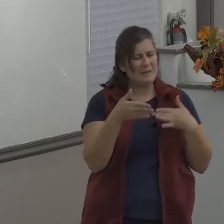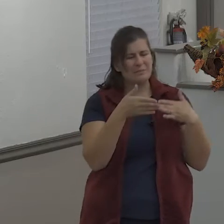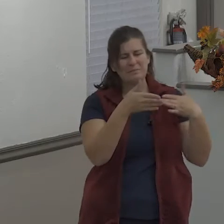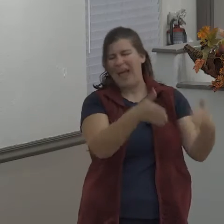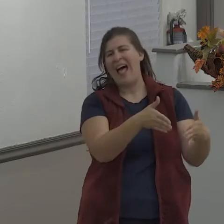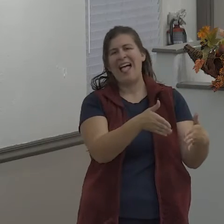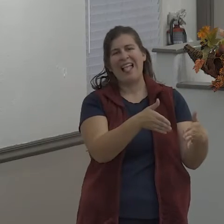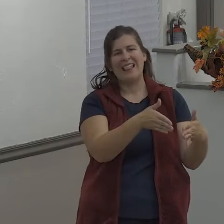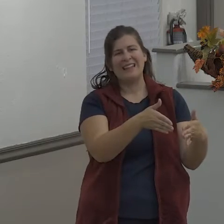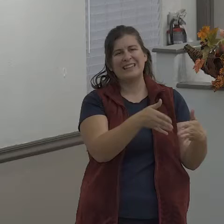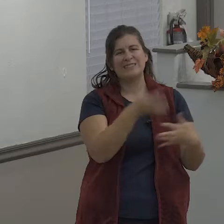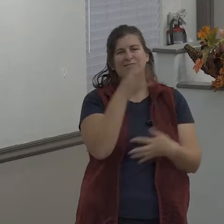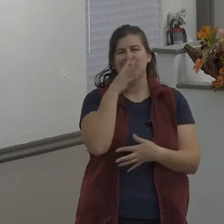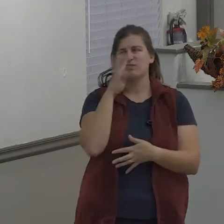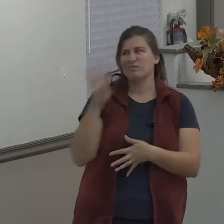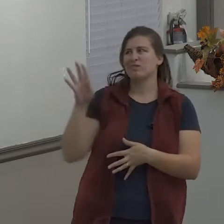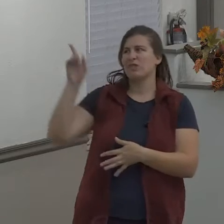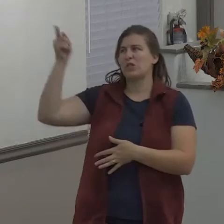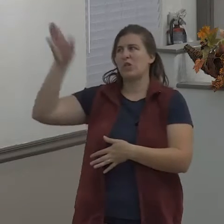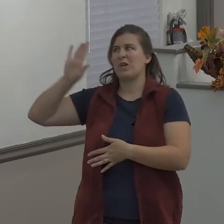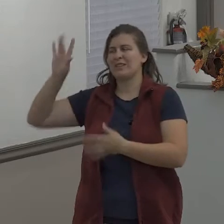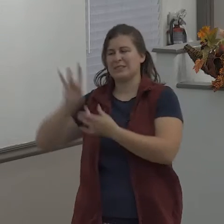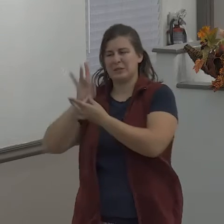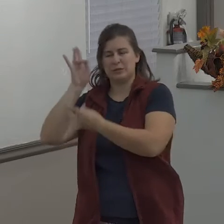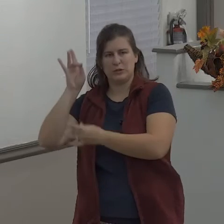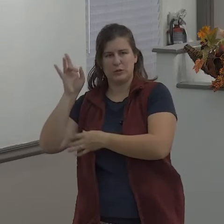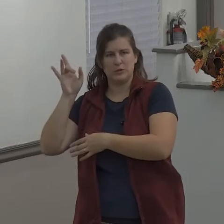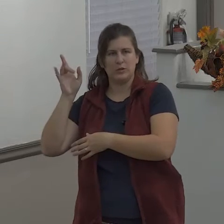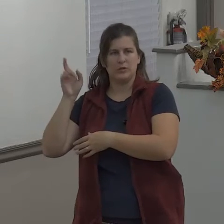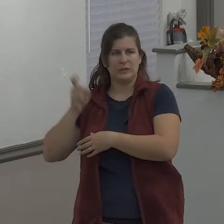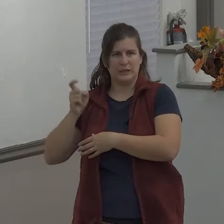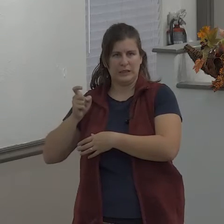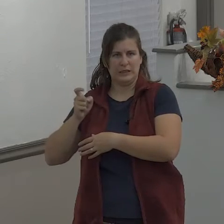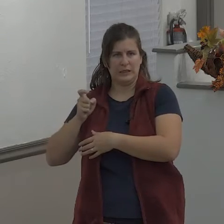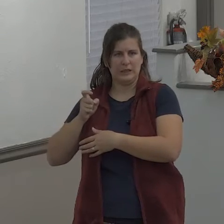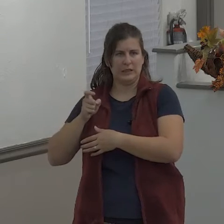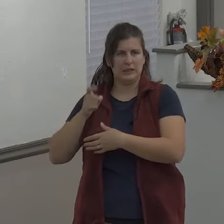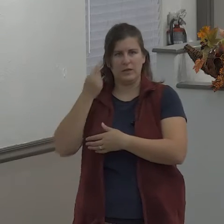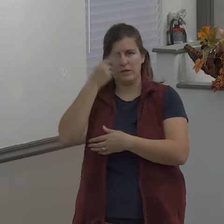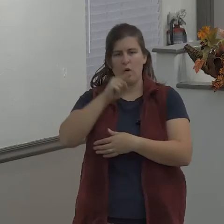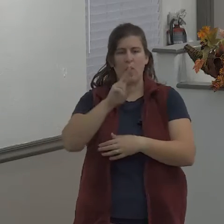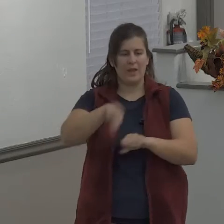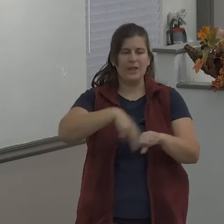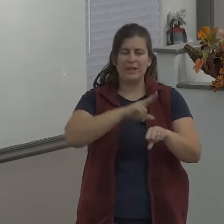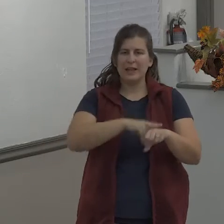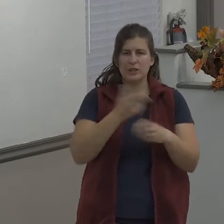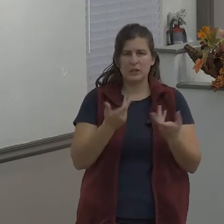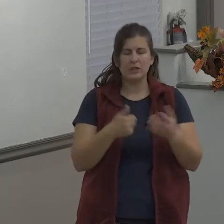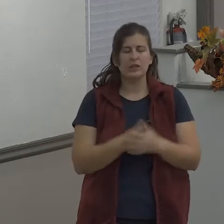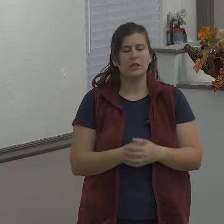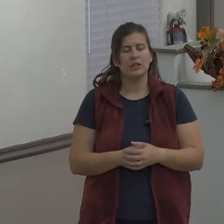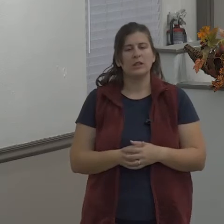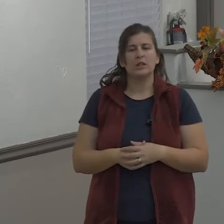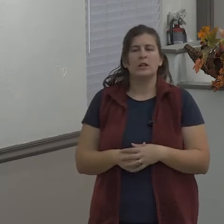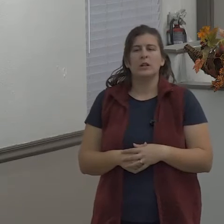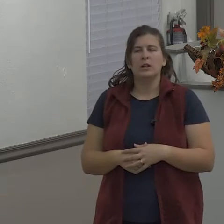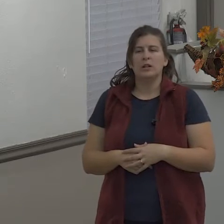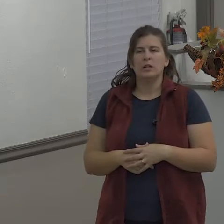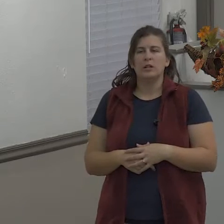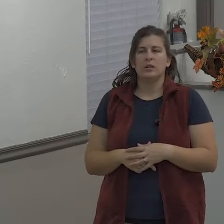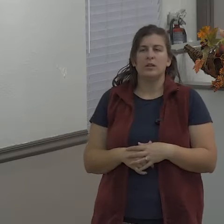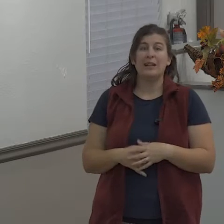that's the path to disregard of the spiritual needs of this nation. Boy, I